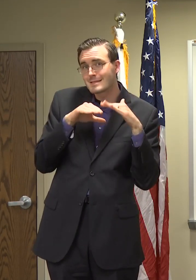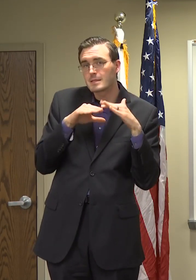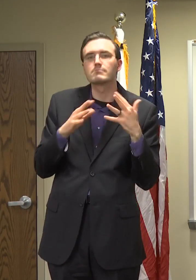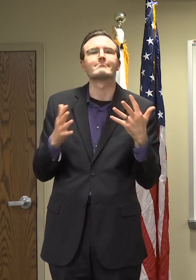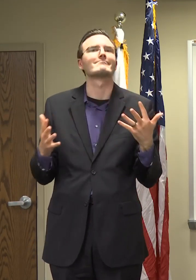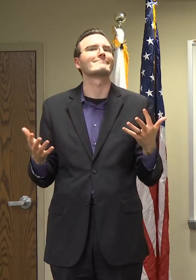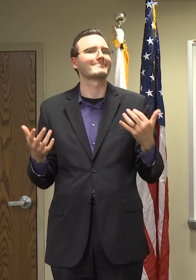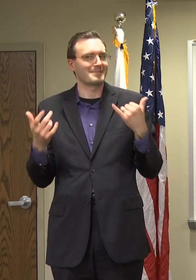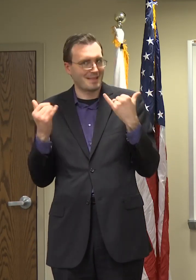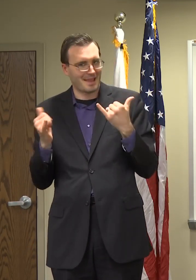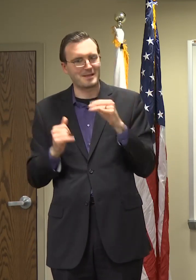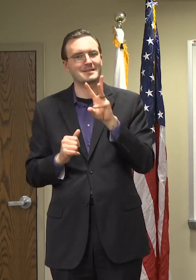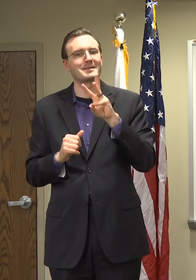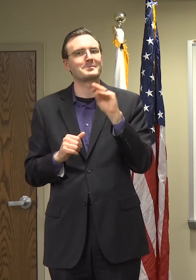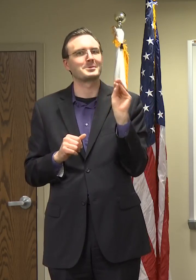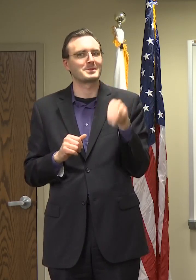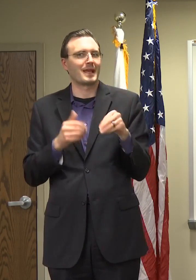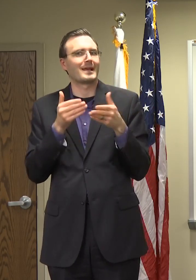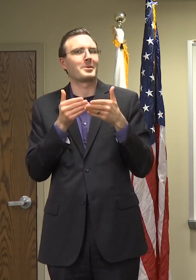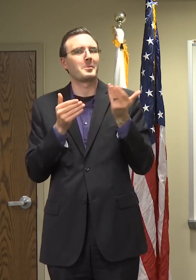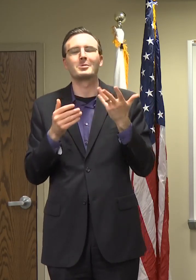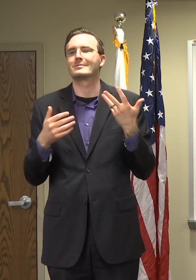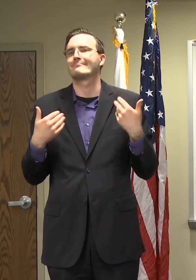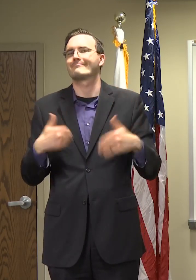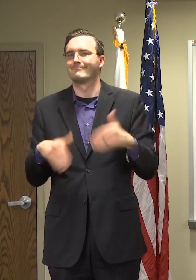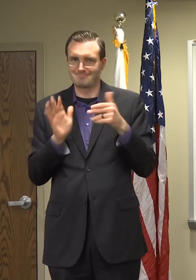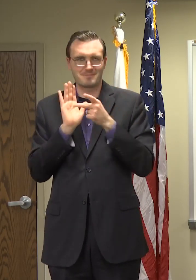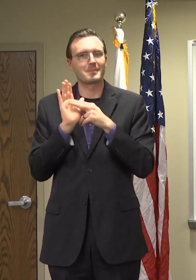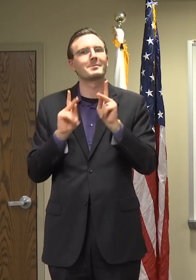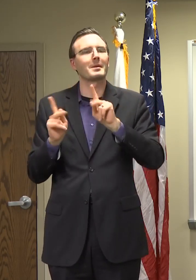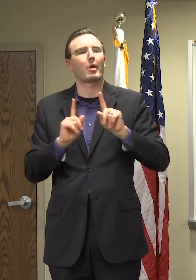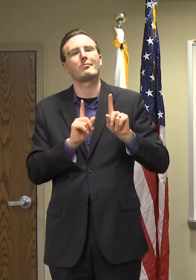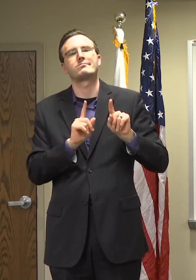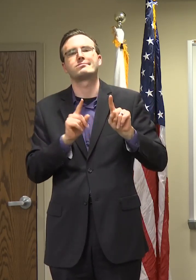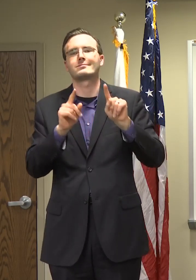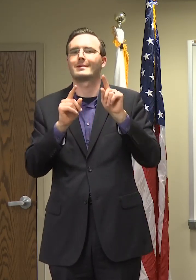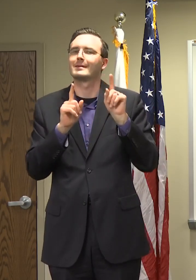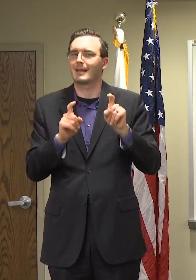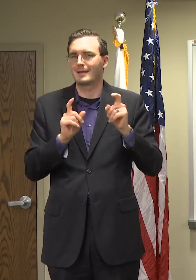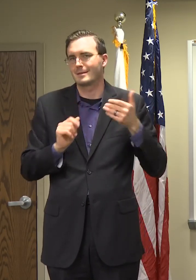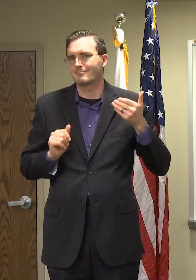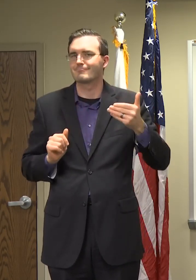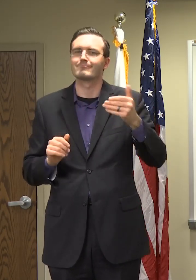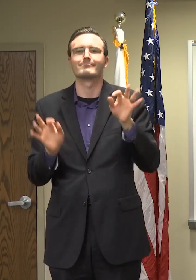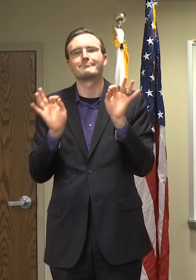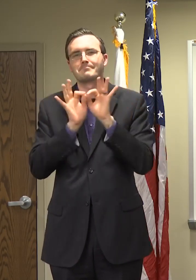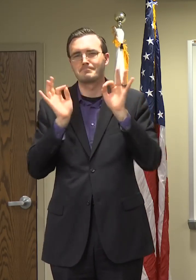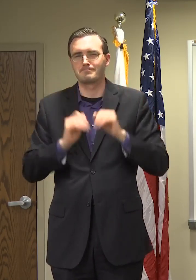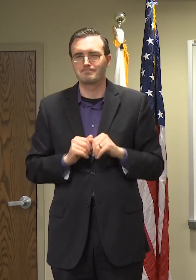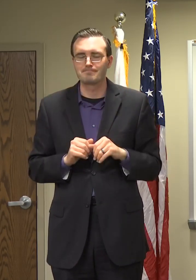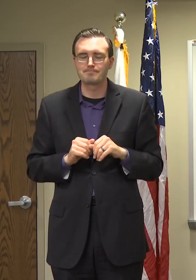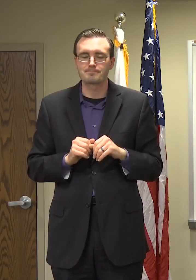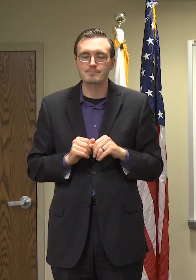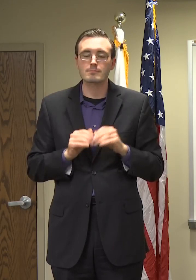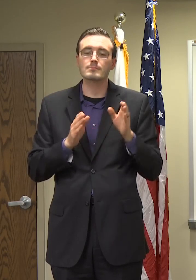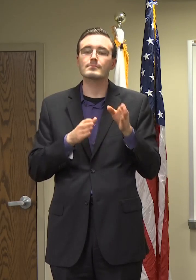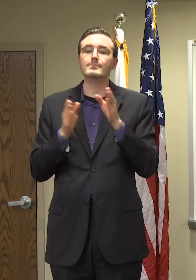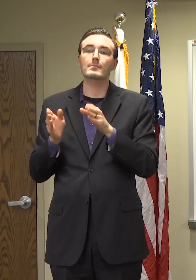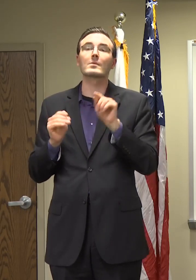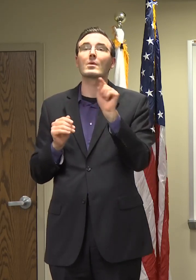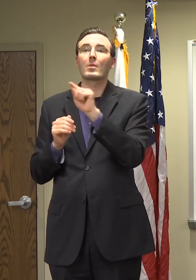good to know that people have been testing and continue to get tested. And 395 cases are reported as